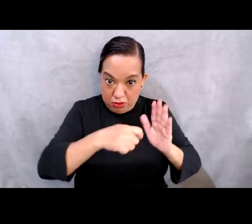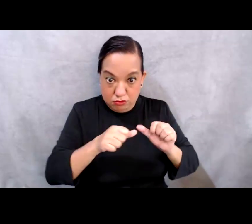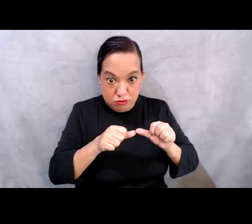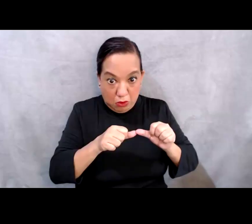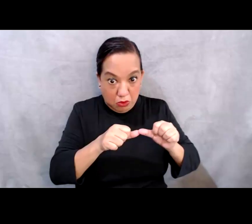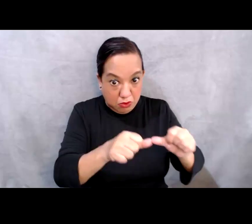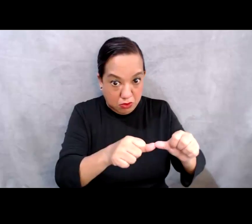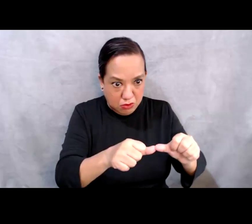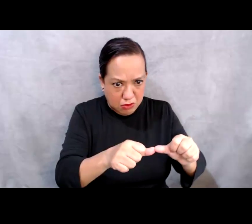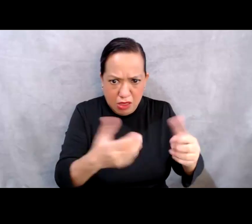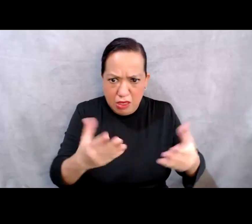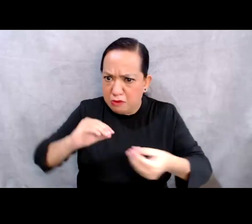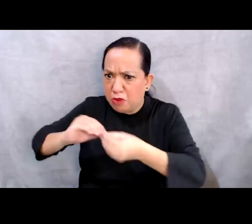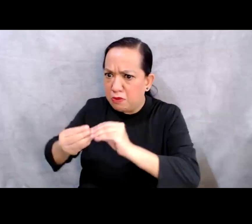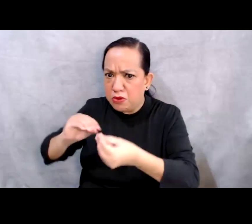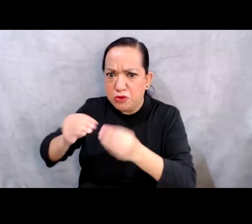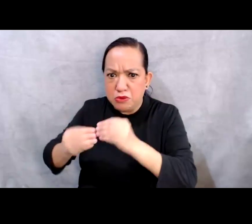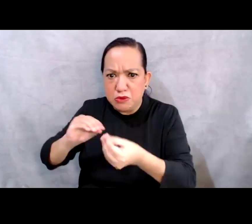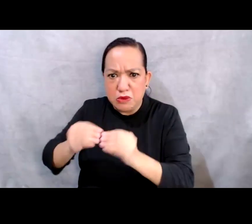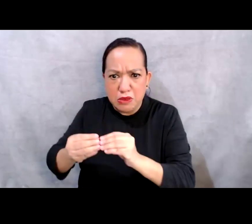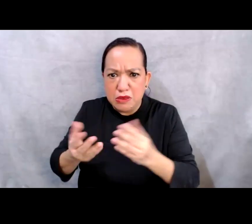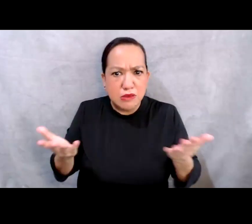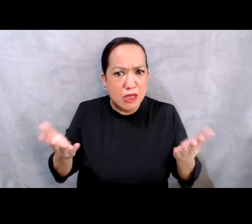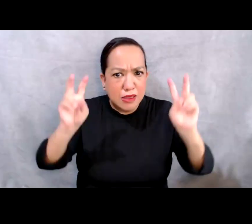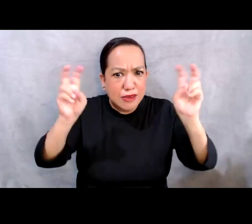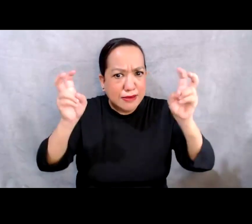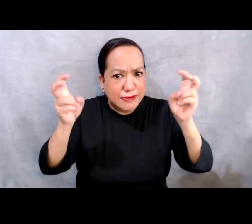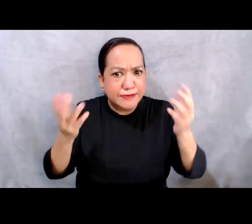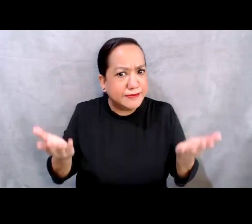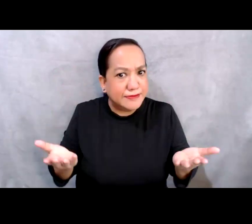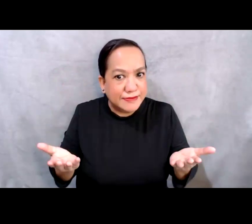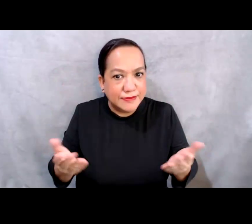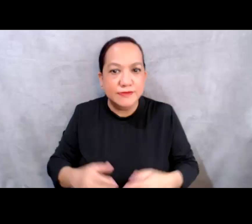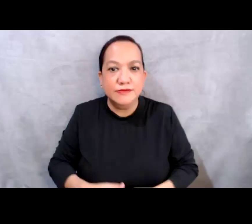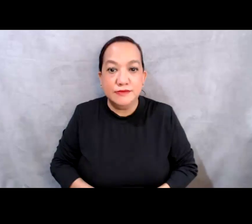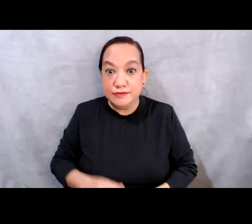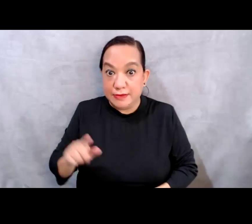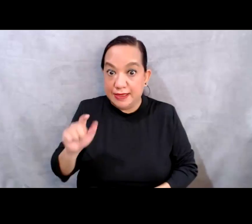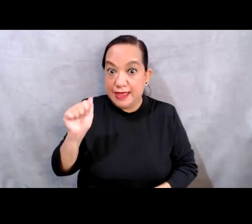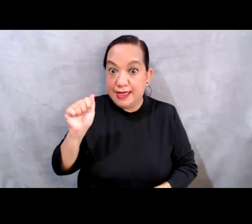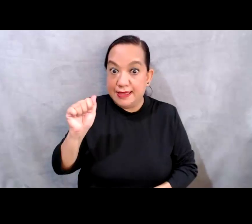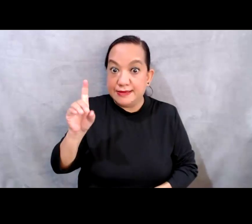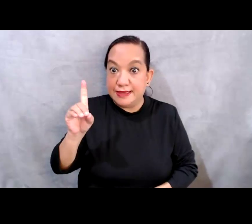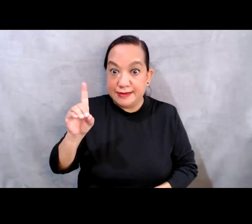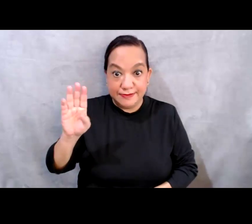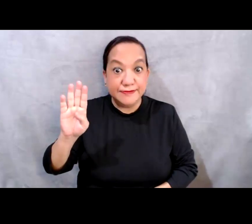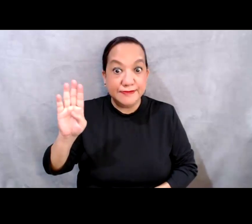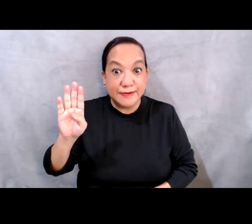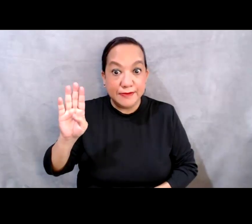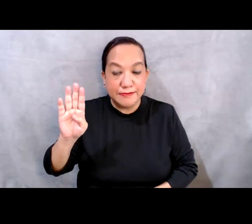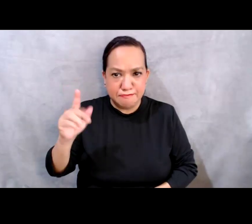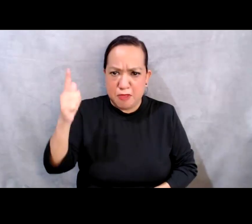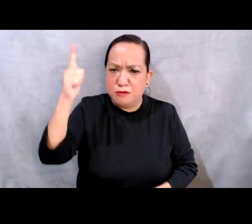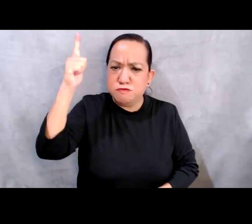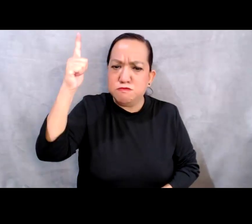issue. The other issue is because ADB has started its urban development project